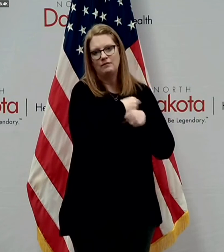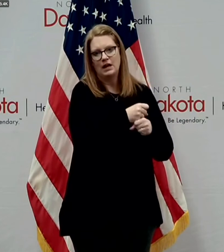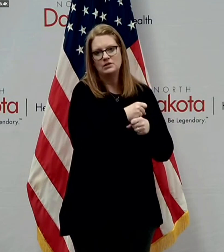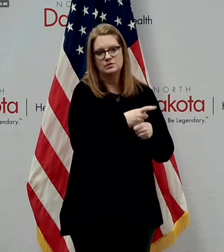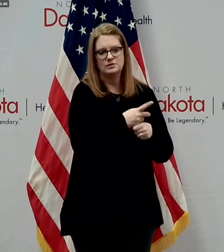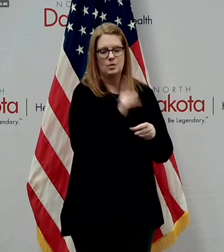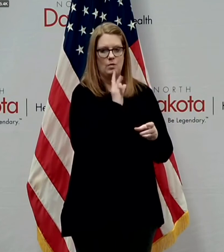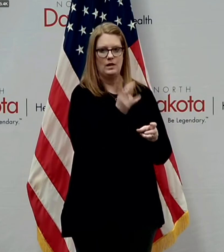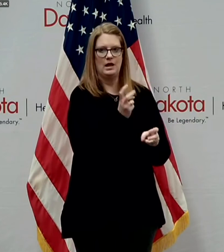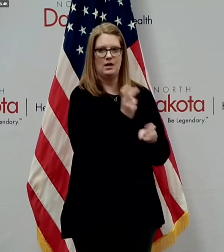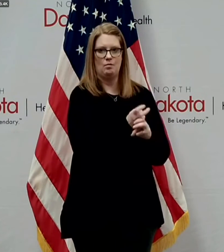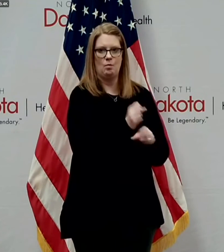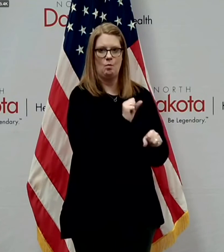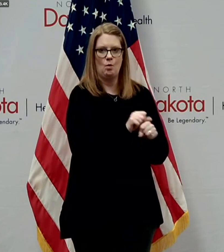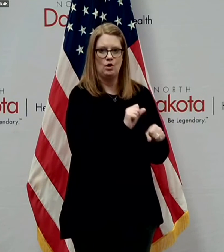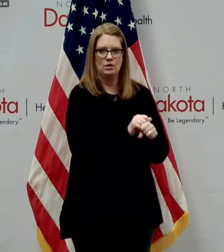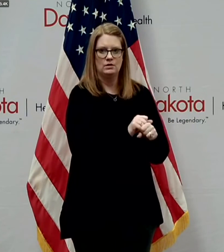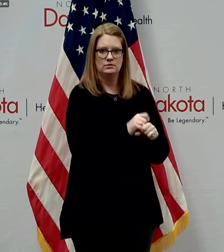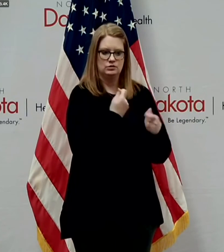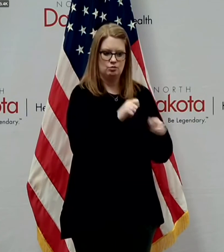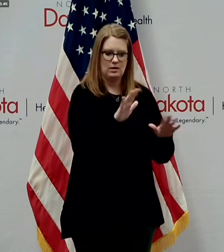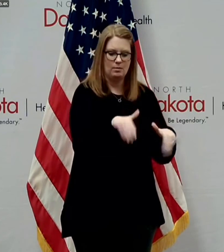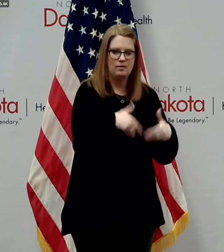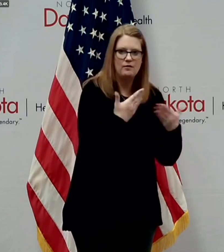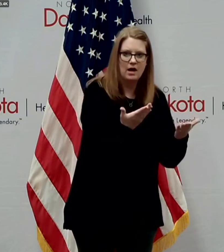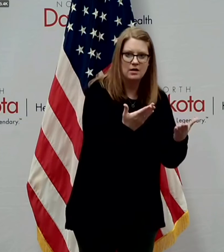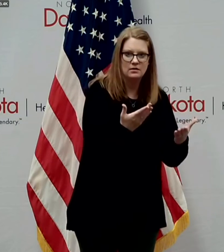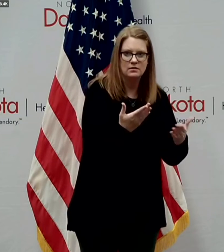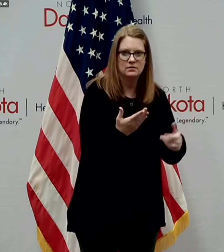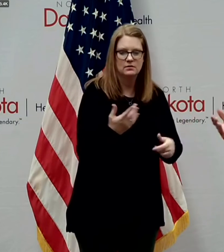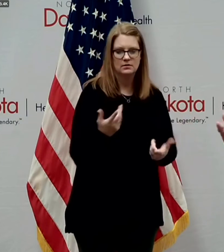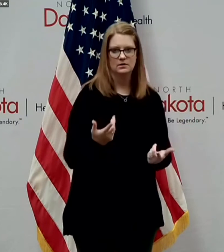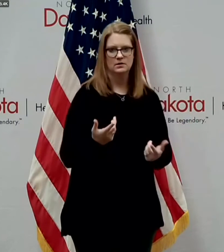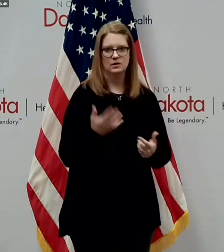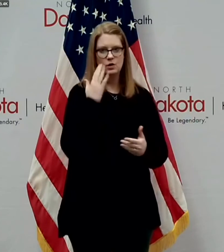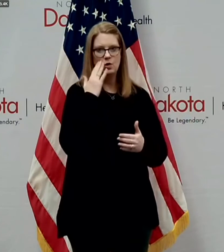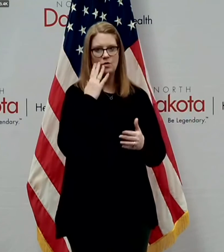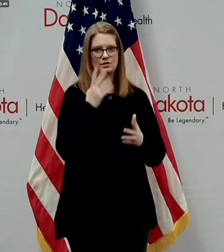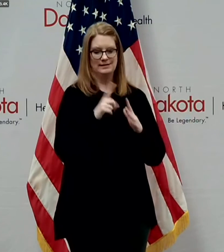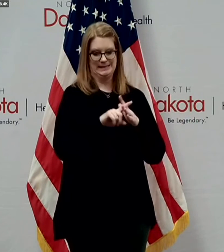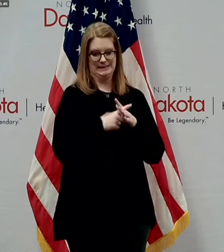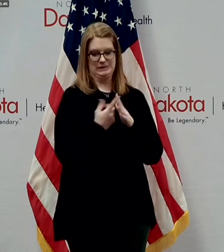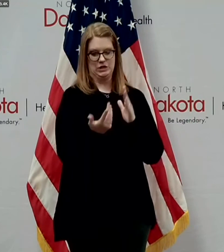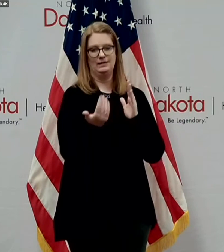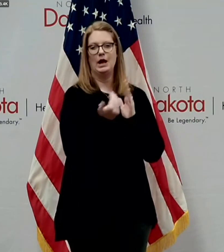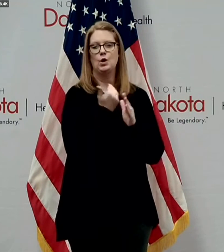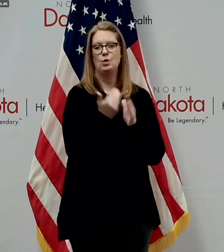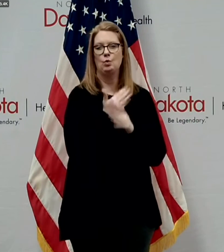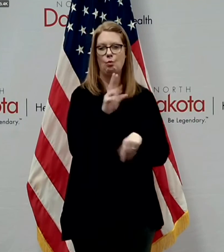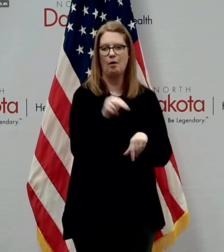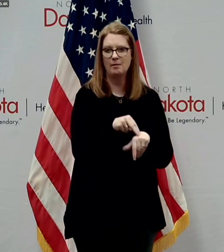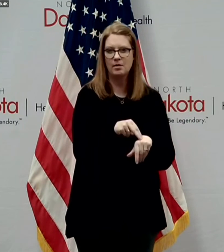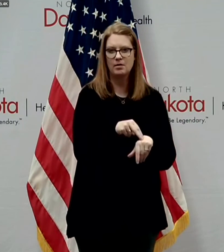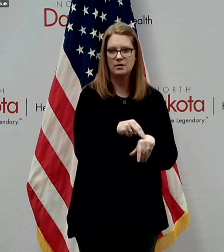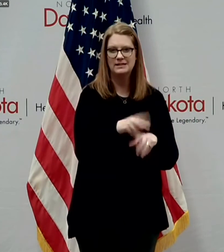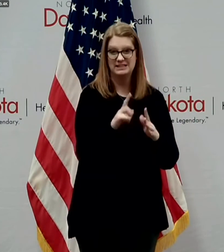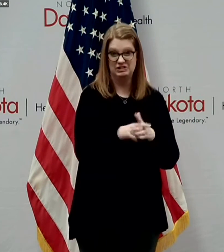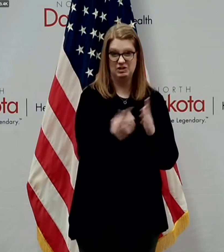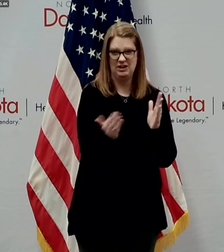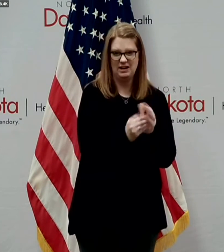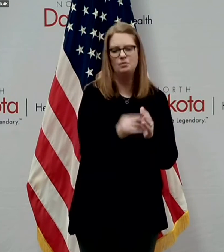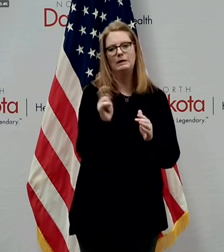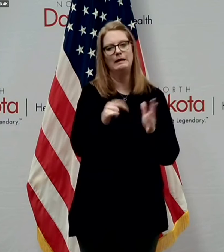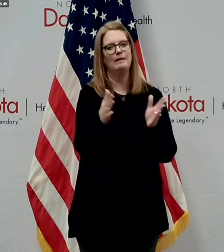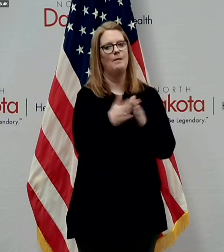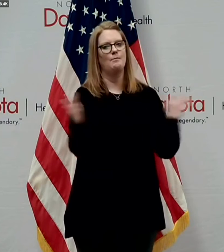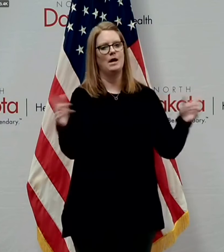at work trying to deliver that, because for us to get back to even the new normal, we're going to have that broader testing.